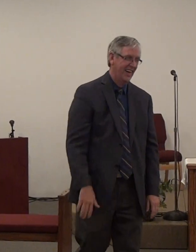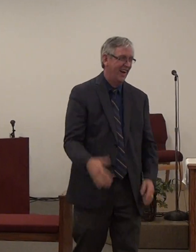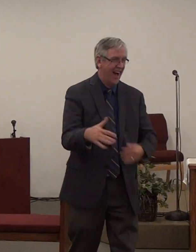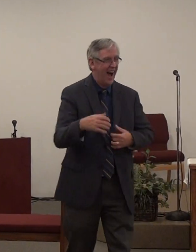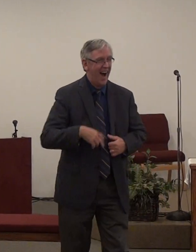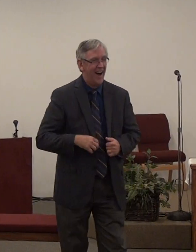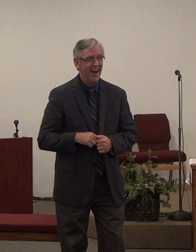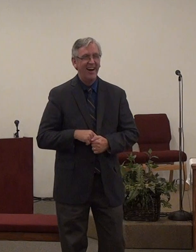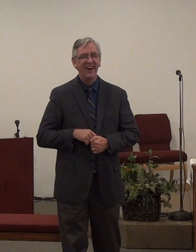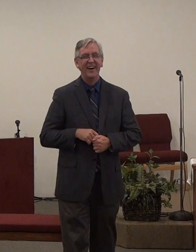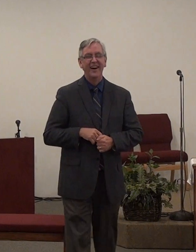10 years old.